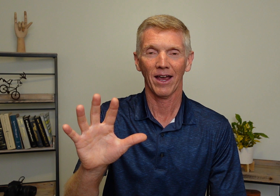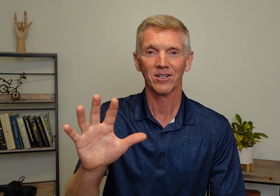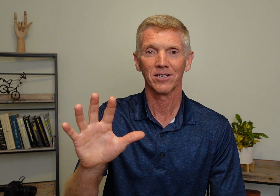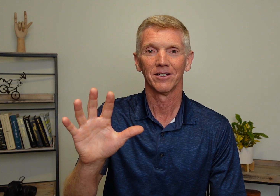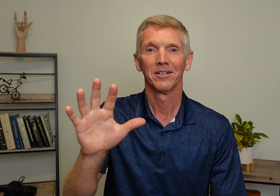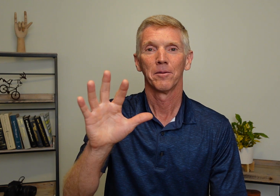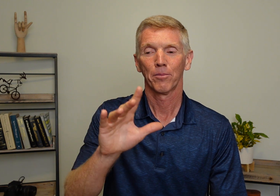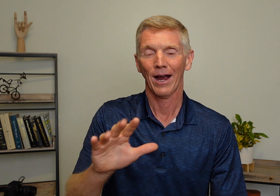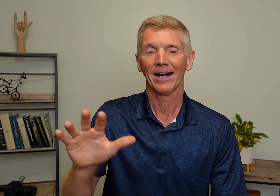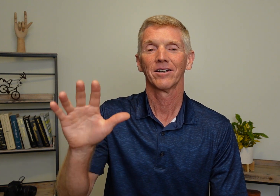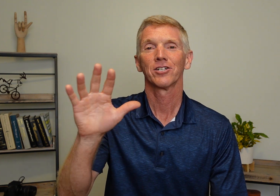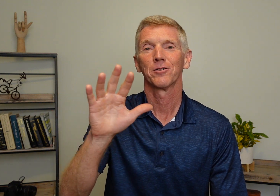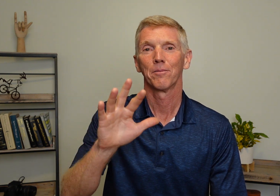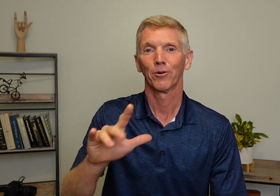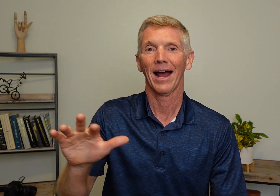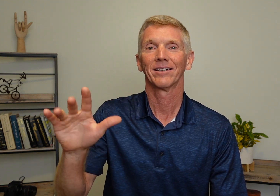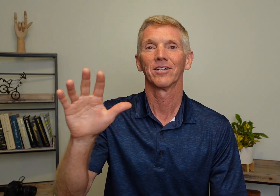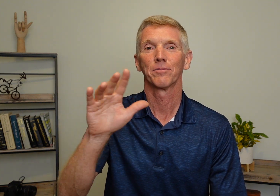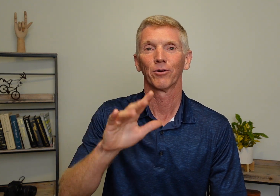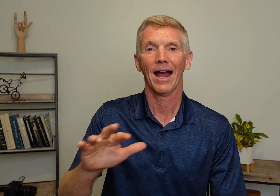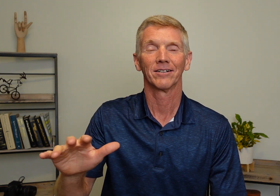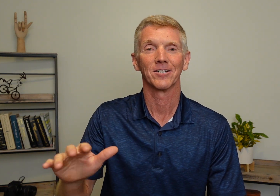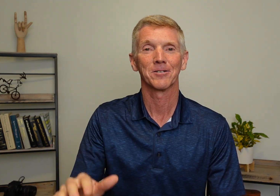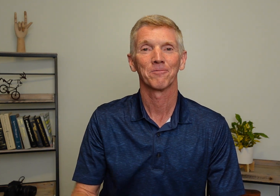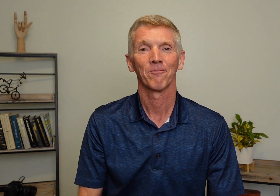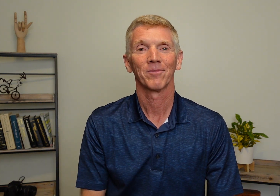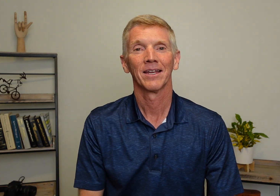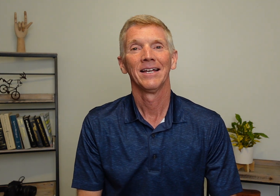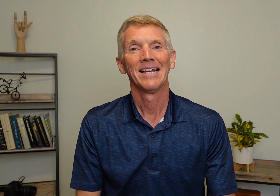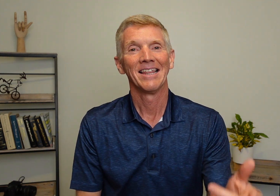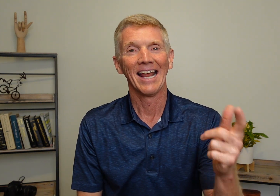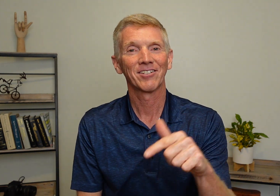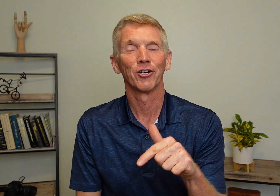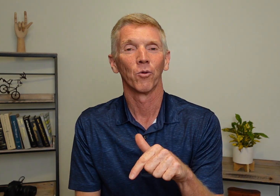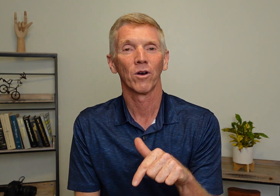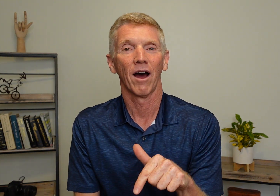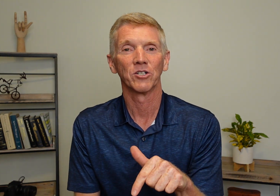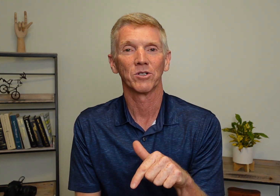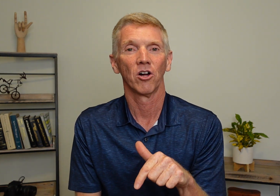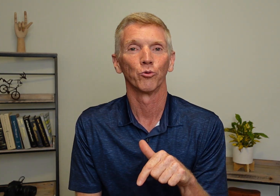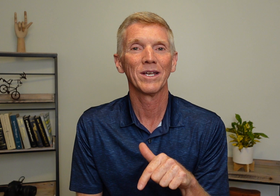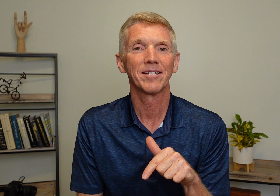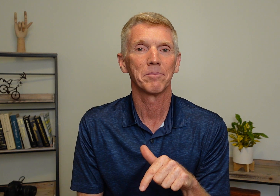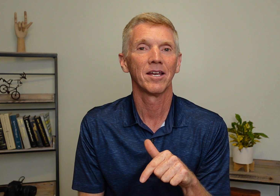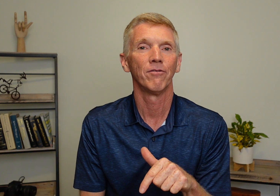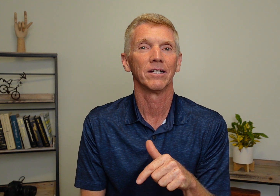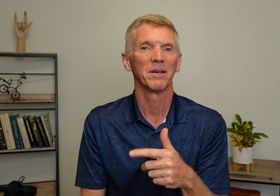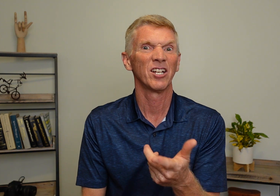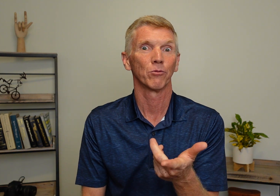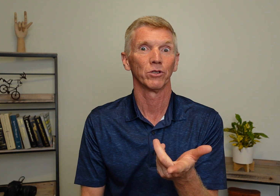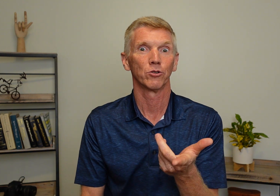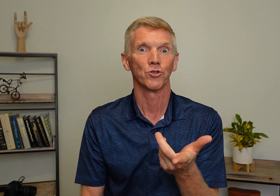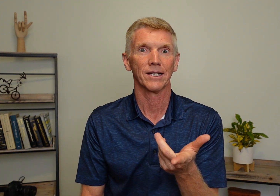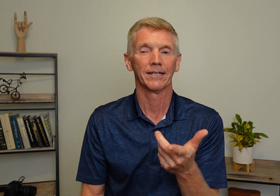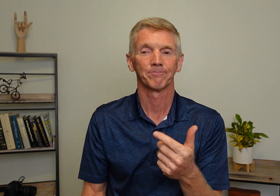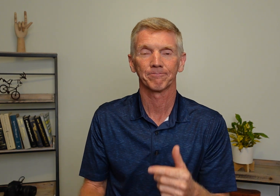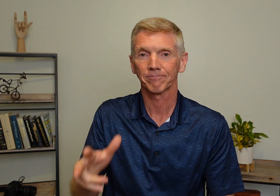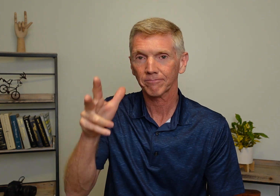face. Practice, practice, practice. The next thing you're gonna work on is what's called receptivity, and they teach you a pretty cool sign.